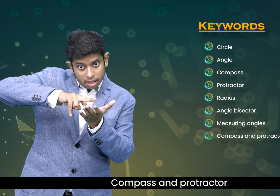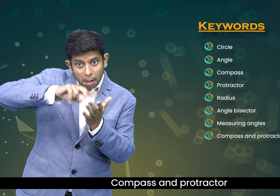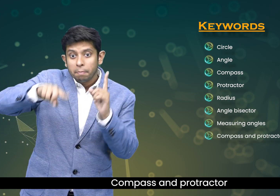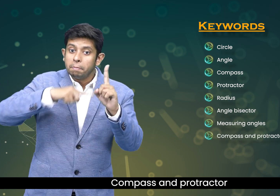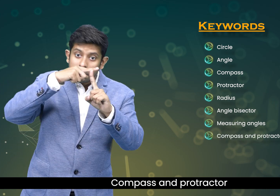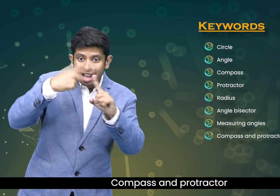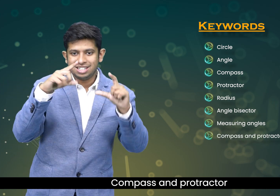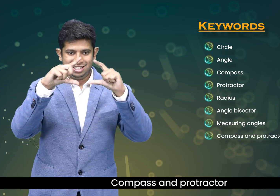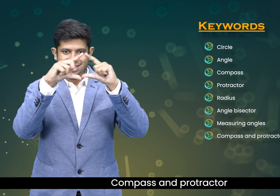compass and protractor,